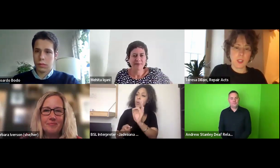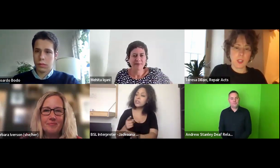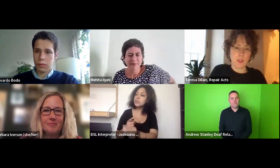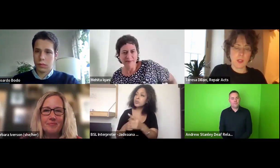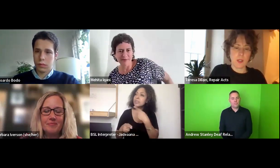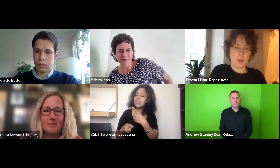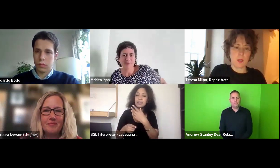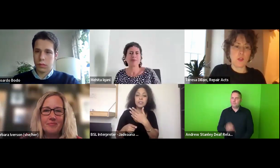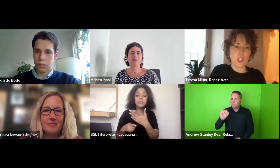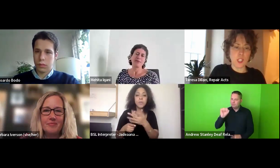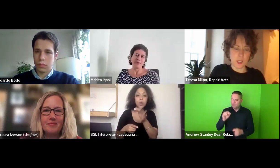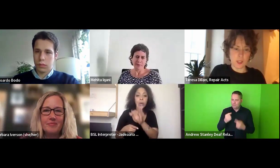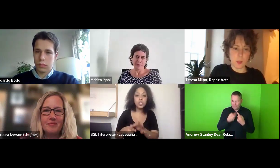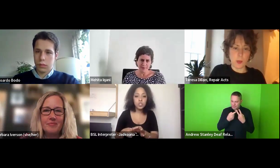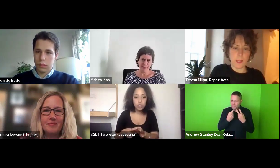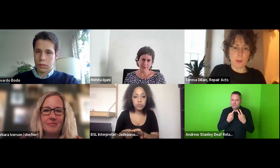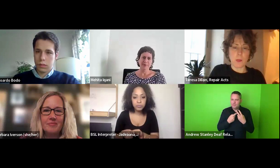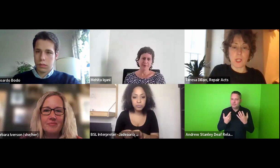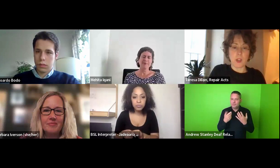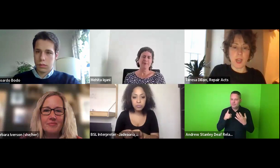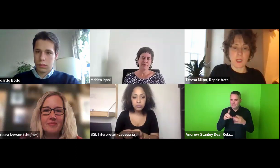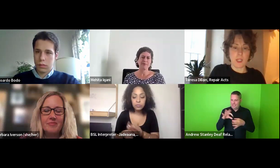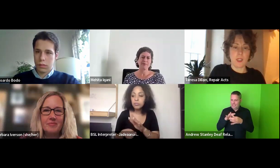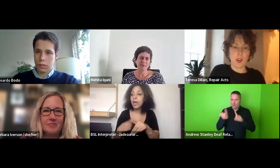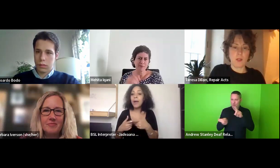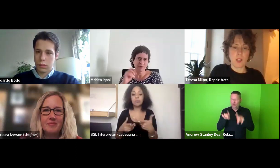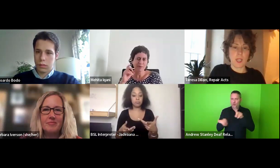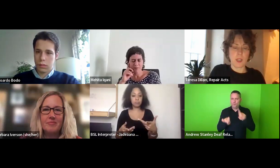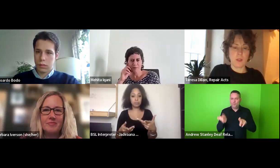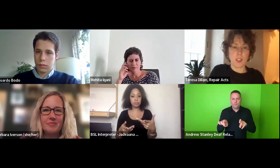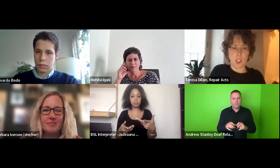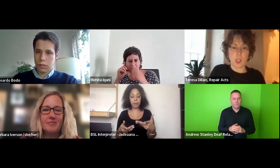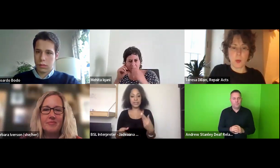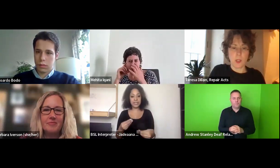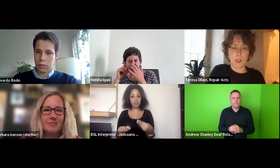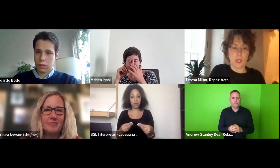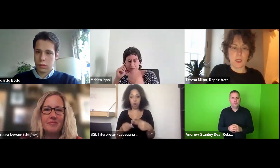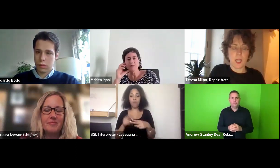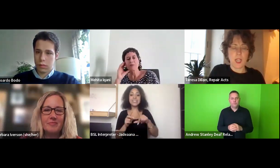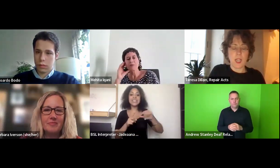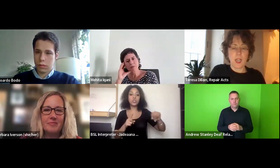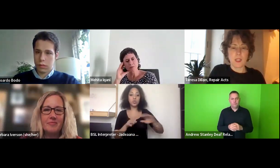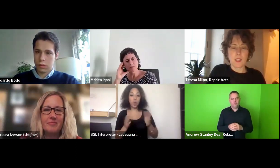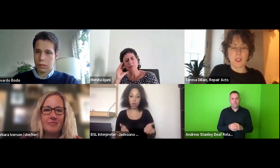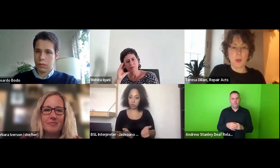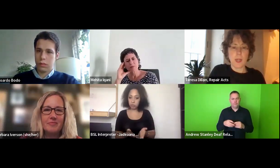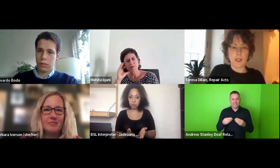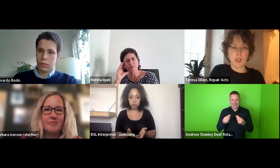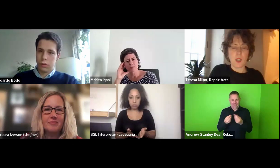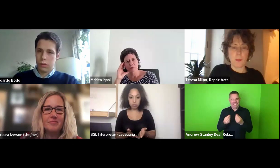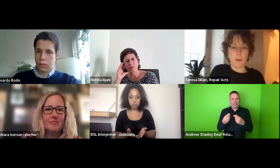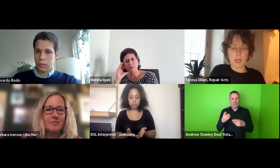the question of the fringeness in some ways about the materiality of our digital worlds that has in